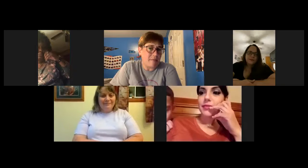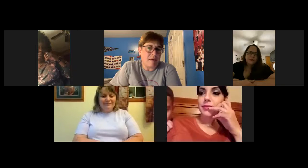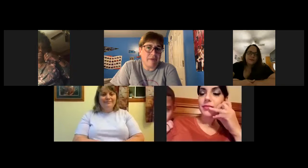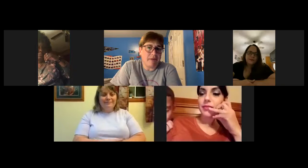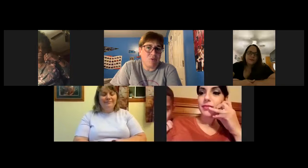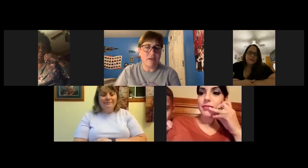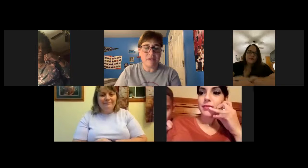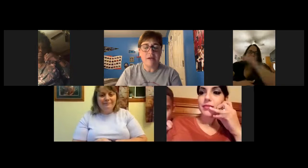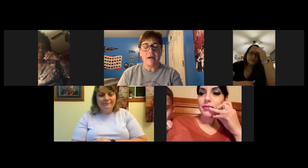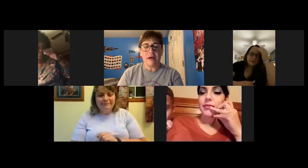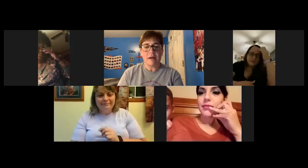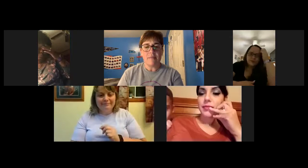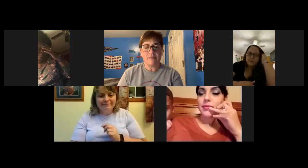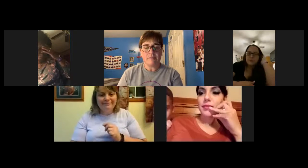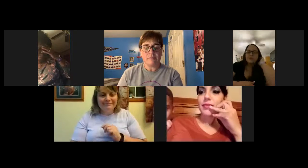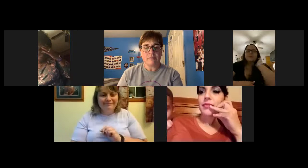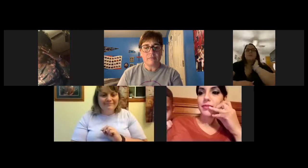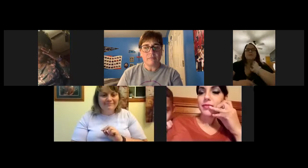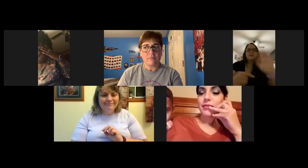everybody's email, either one.